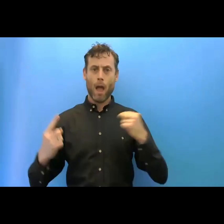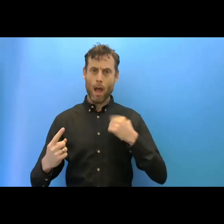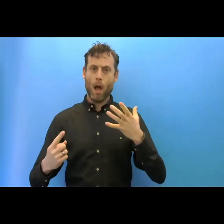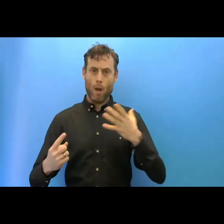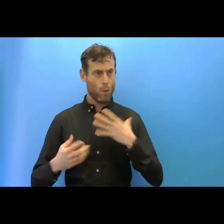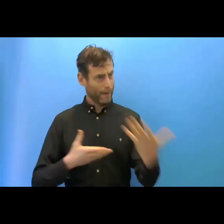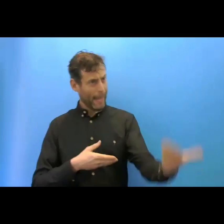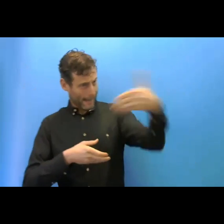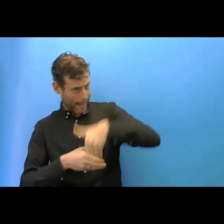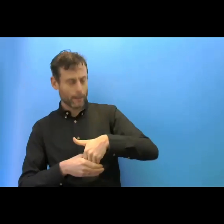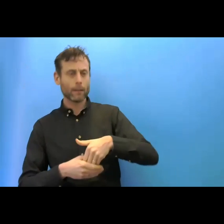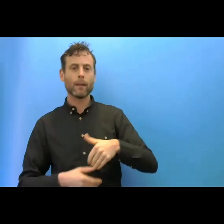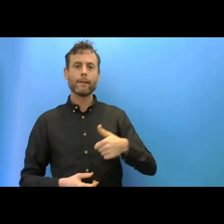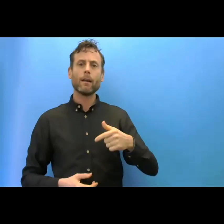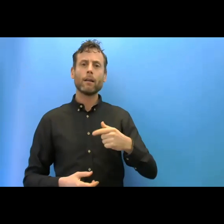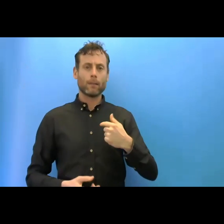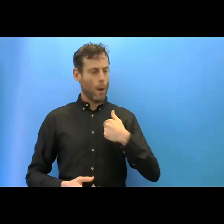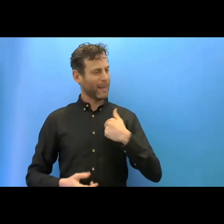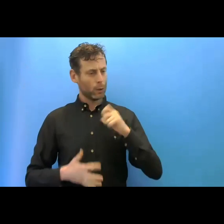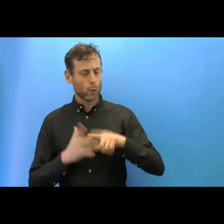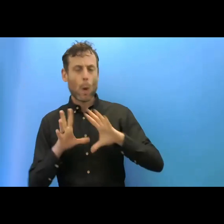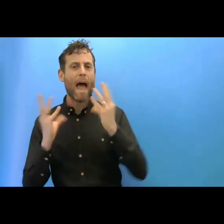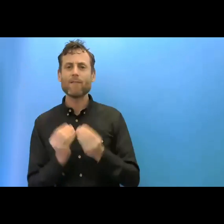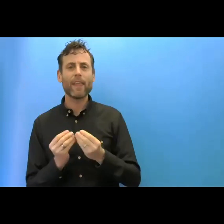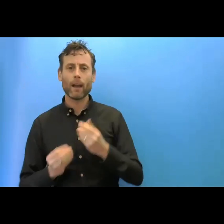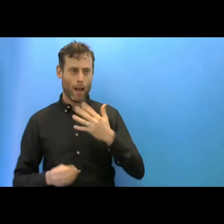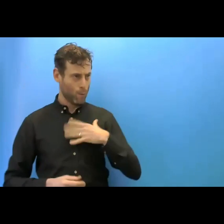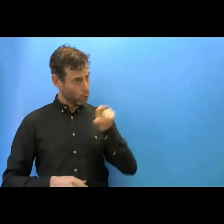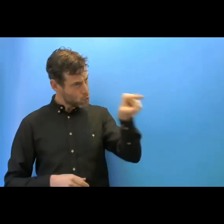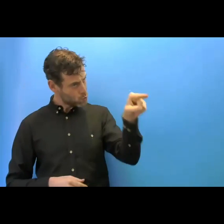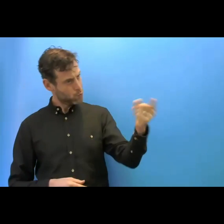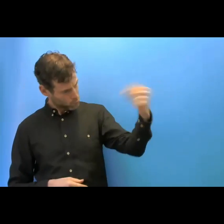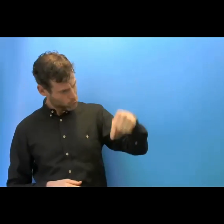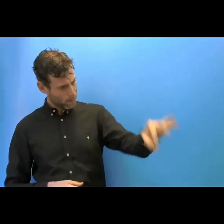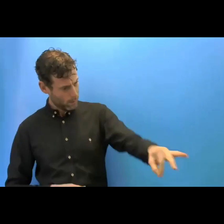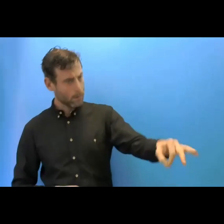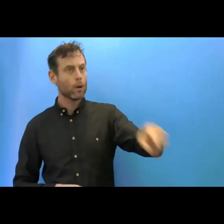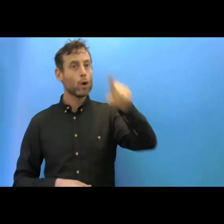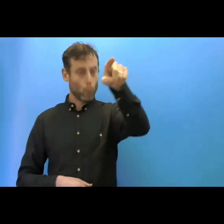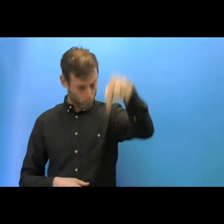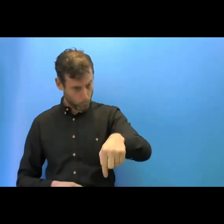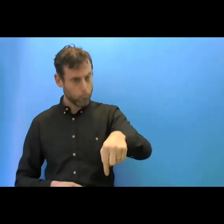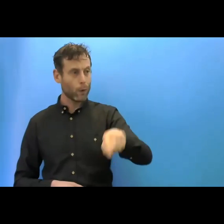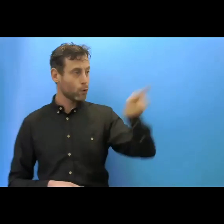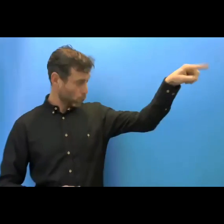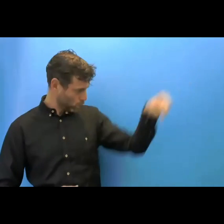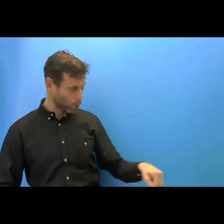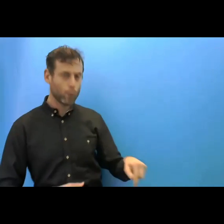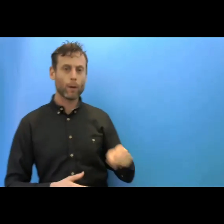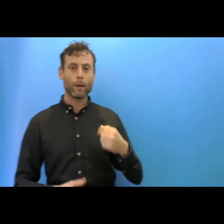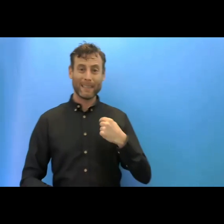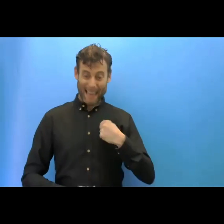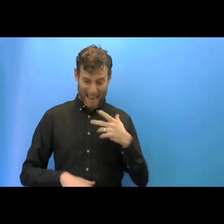over to the audience of lifting my skirt, that I hand over to them. I'm really interested in the power